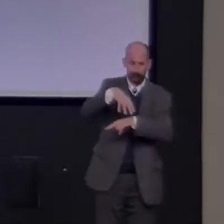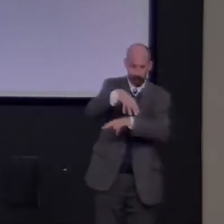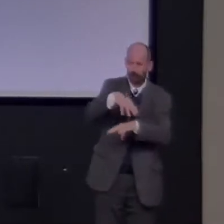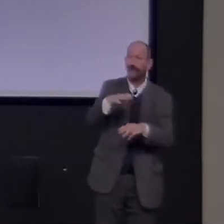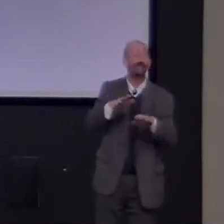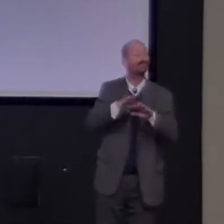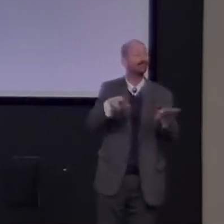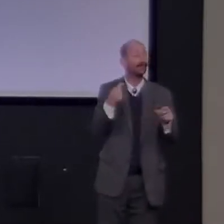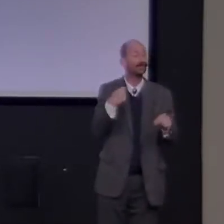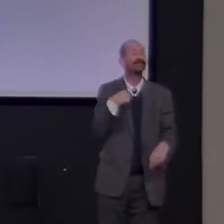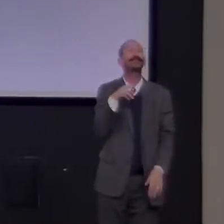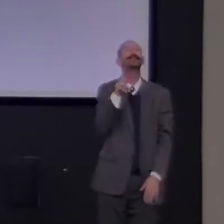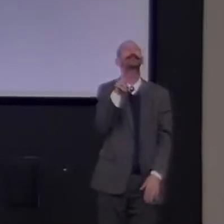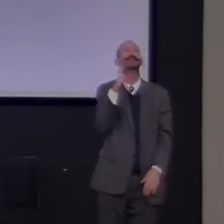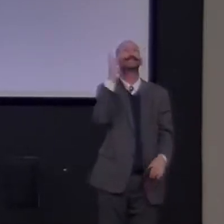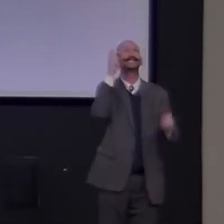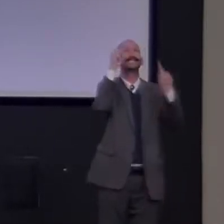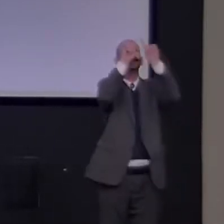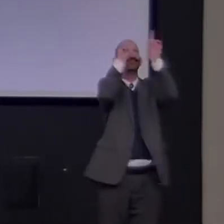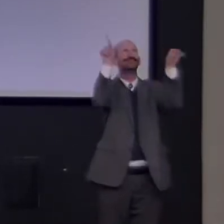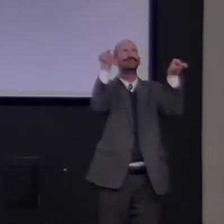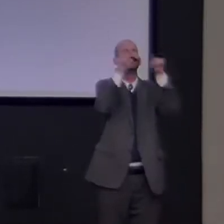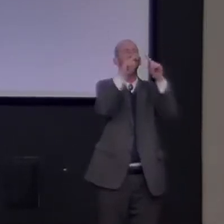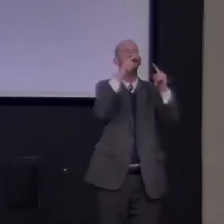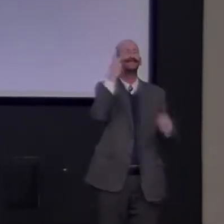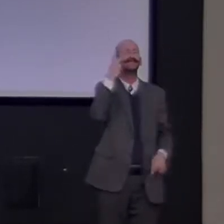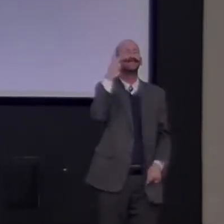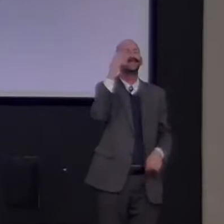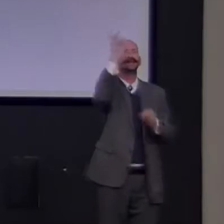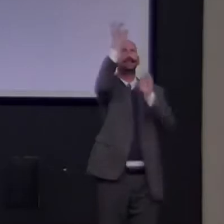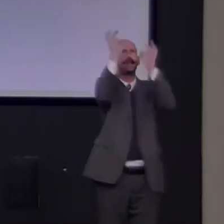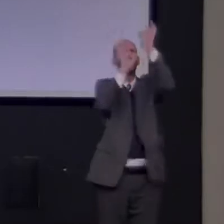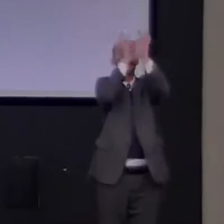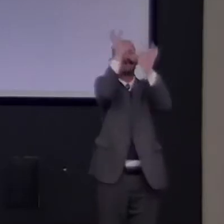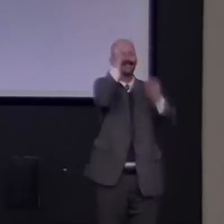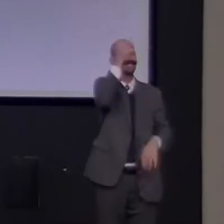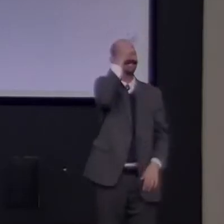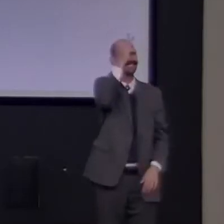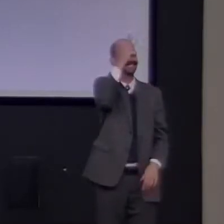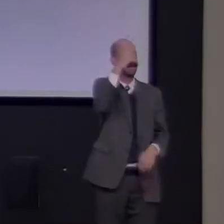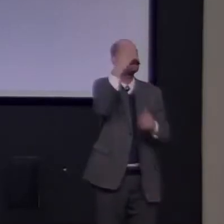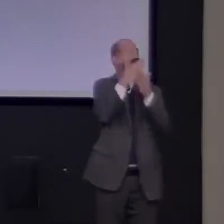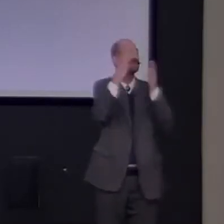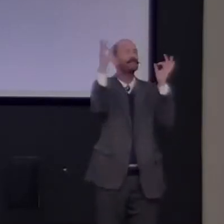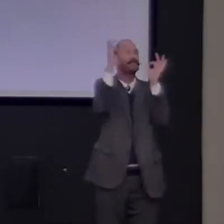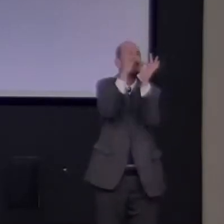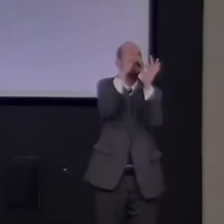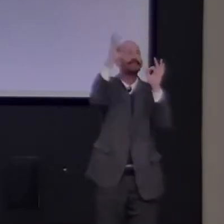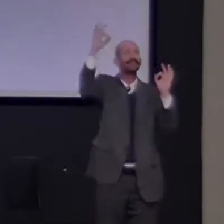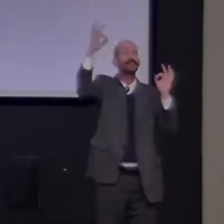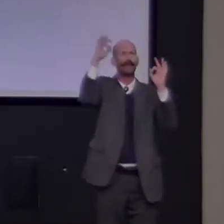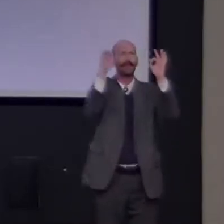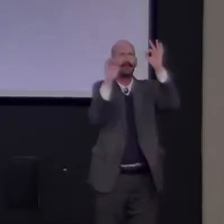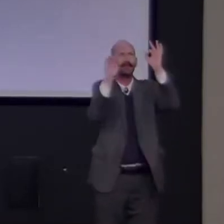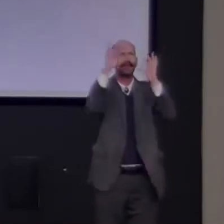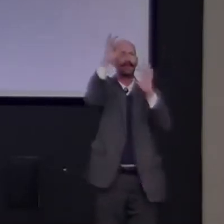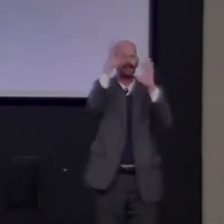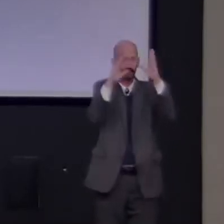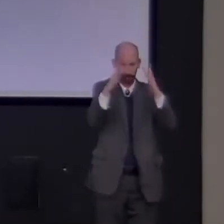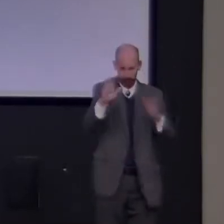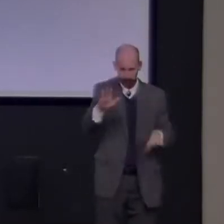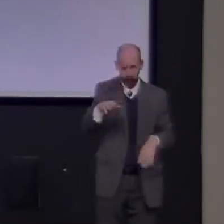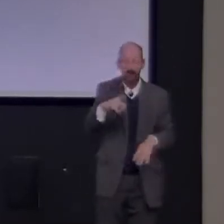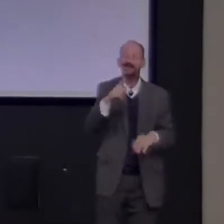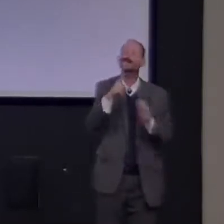nothing but look at a screen, and they would see 16 dots in different spatial arrangements. And then sometimes they would see, instead